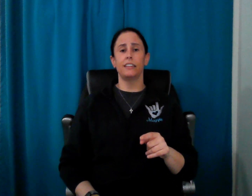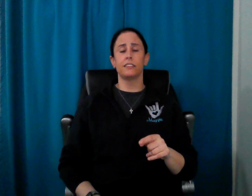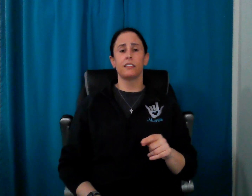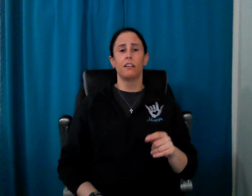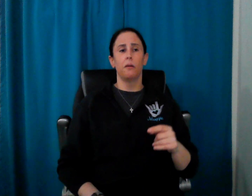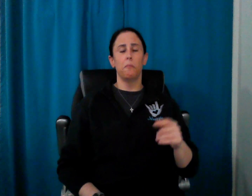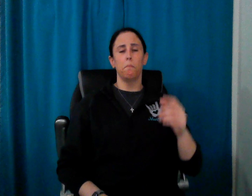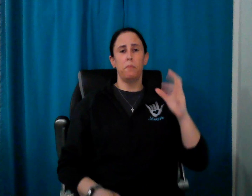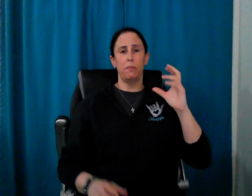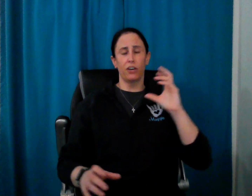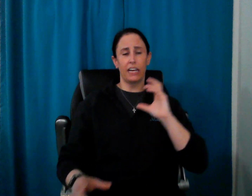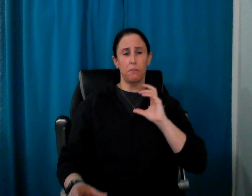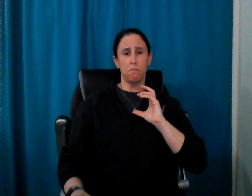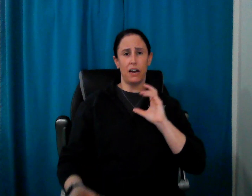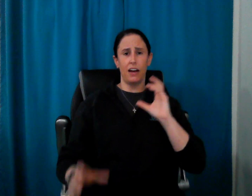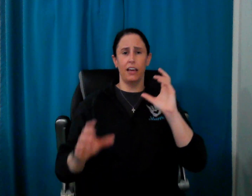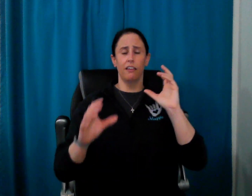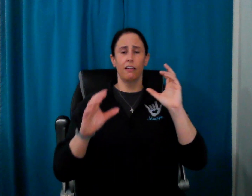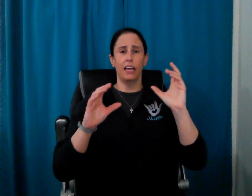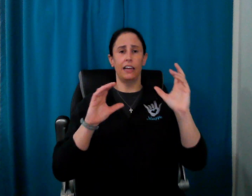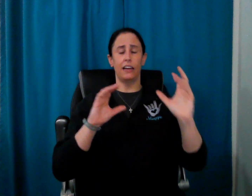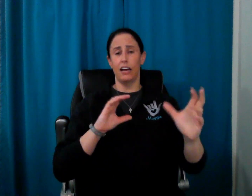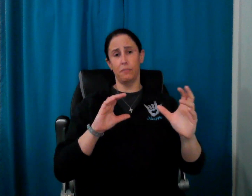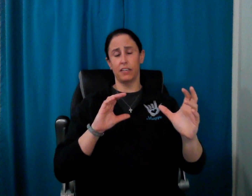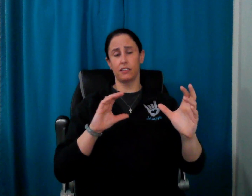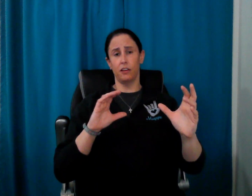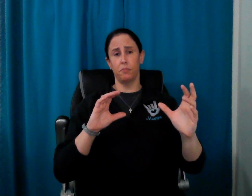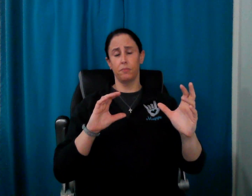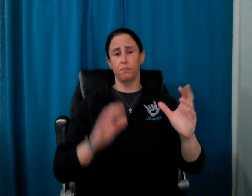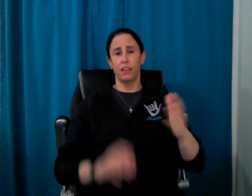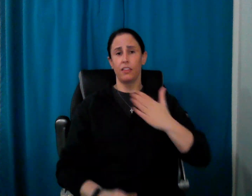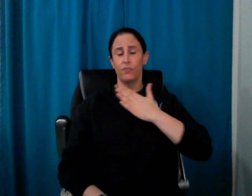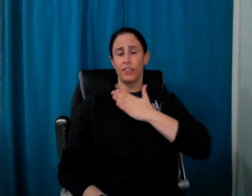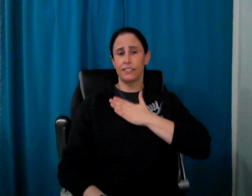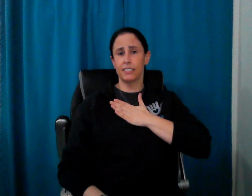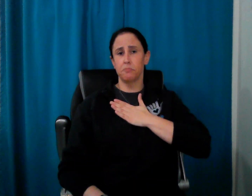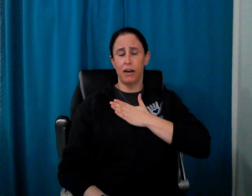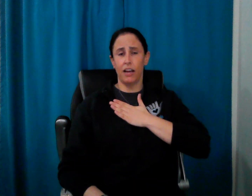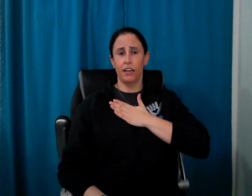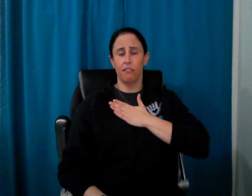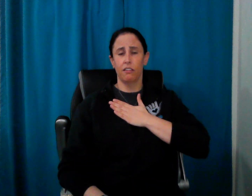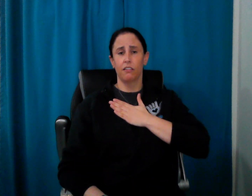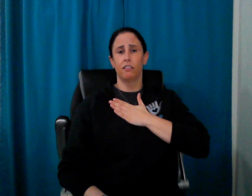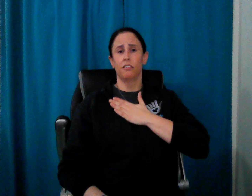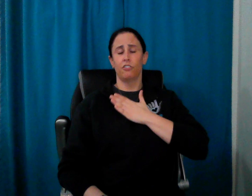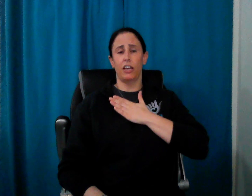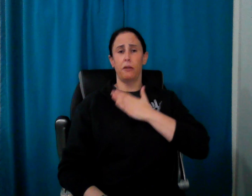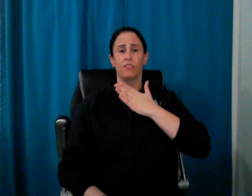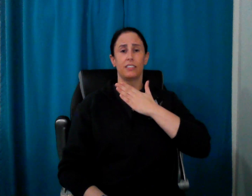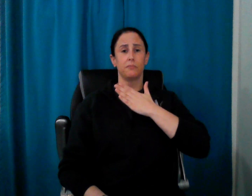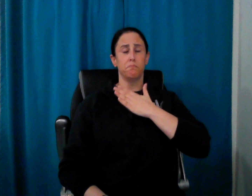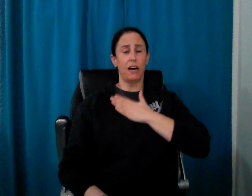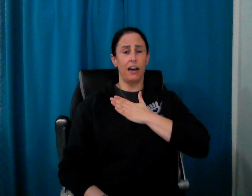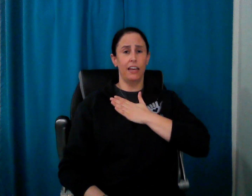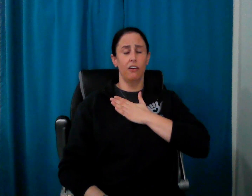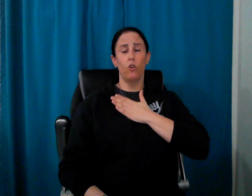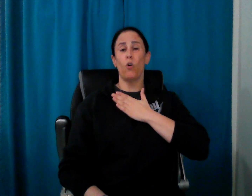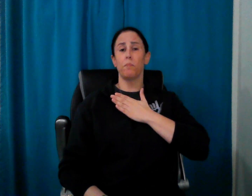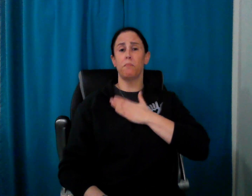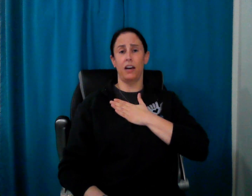is people getting my and I mixed up. This is my. Okay, this is my or